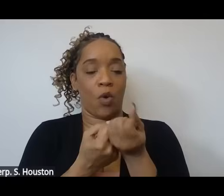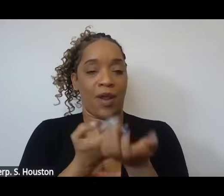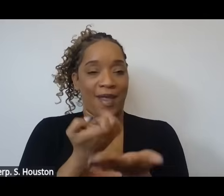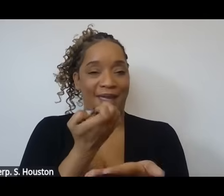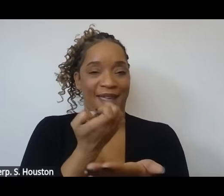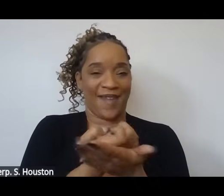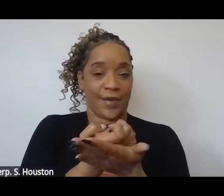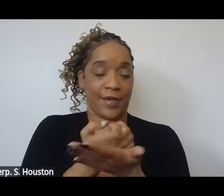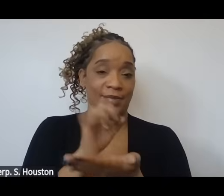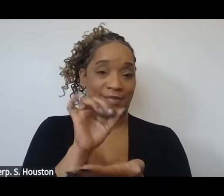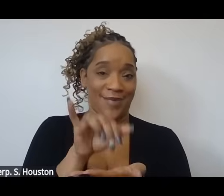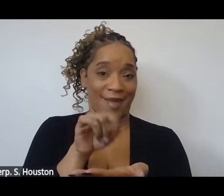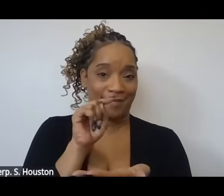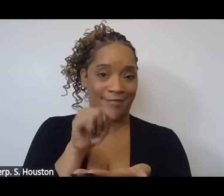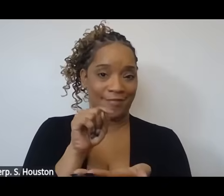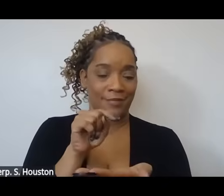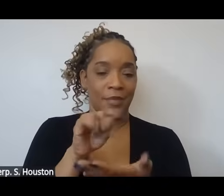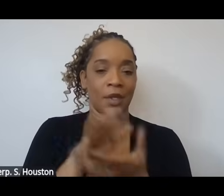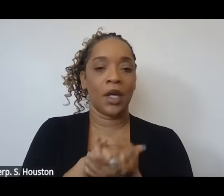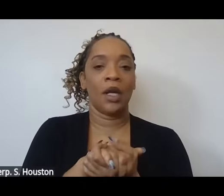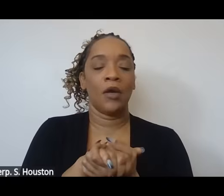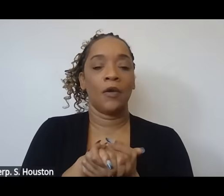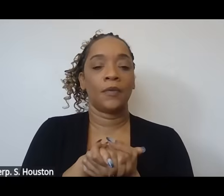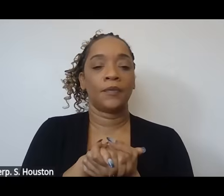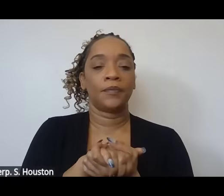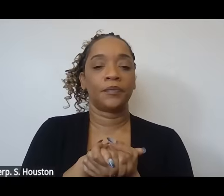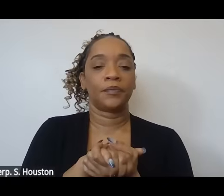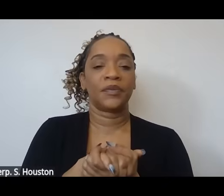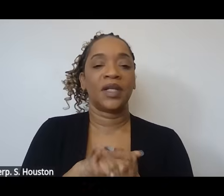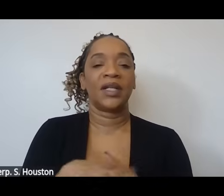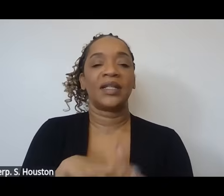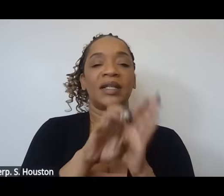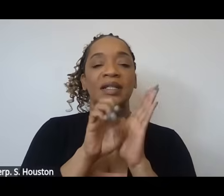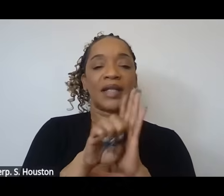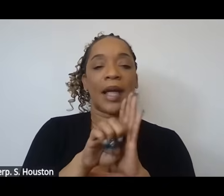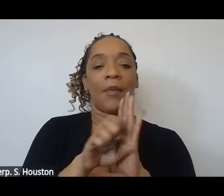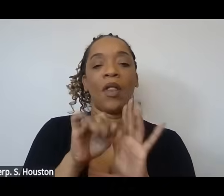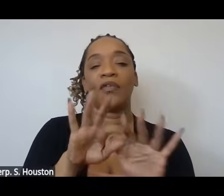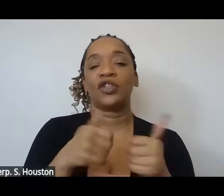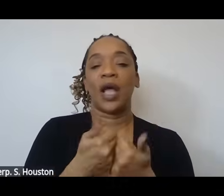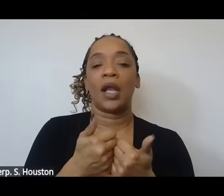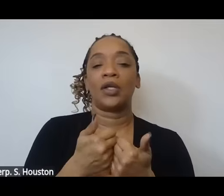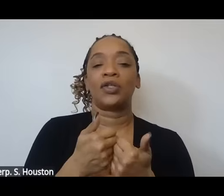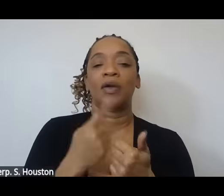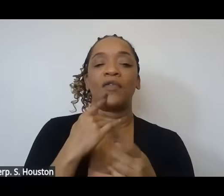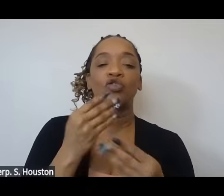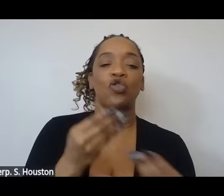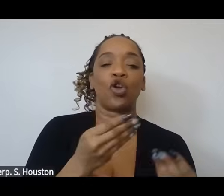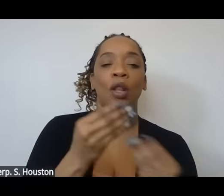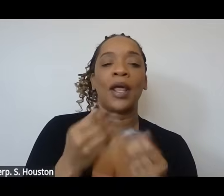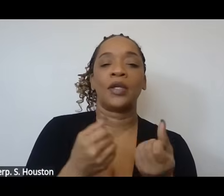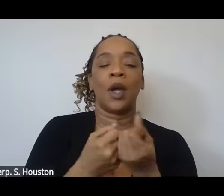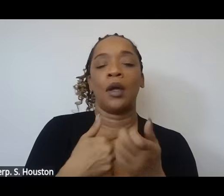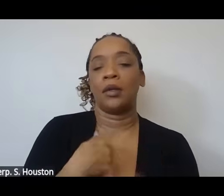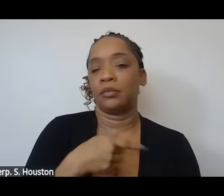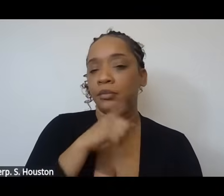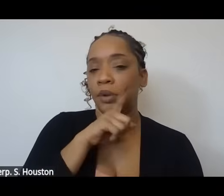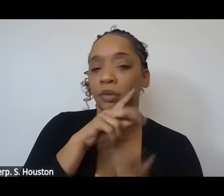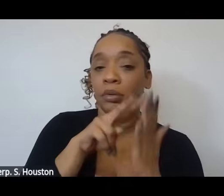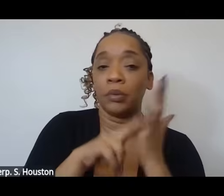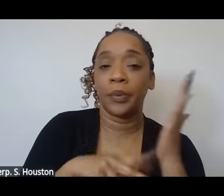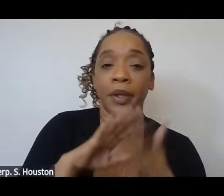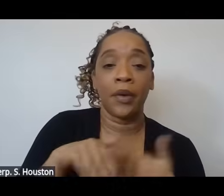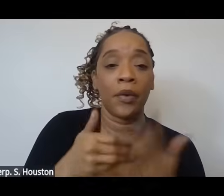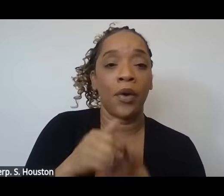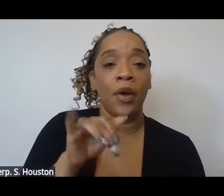and it says an example of a challenge to a circulator signature supported, I don't need to read the whole thing, but you give some